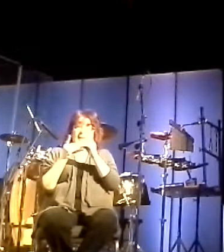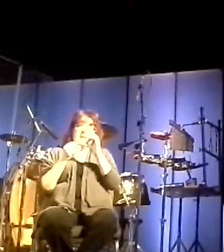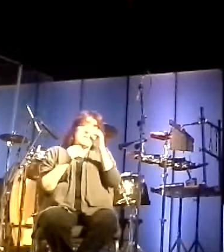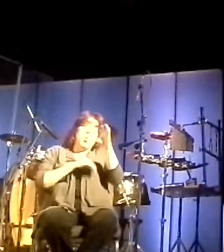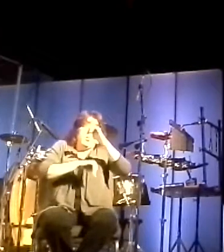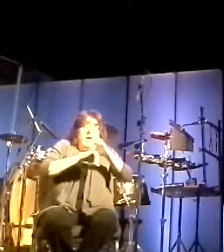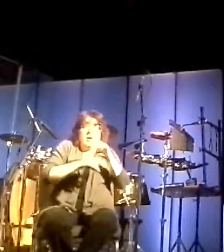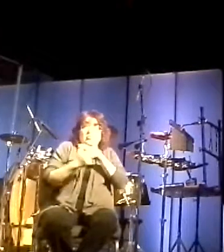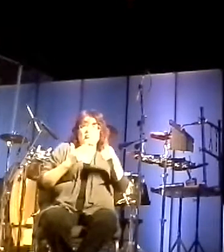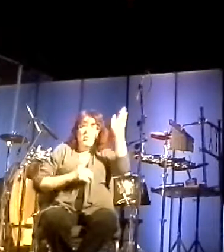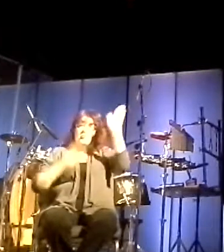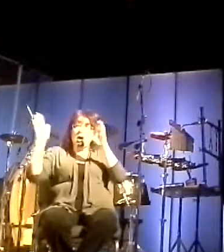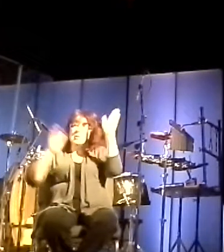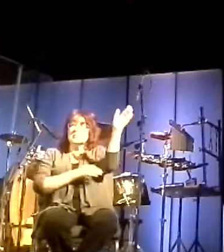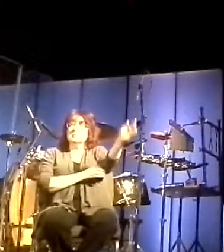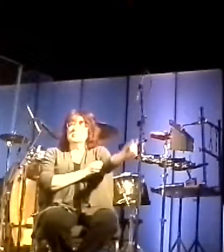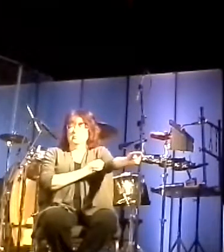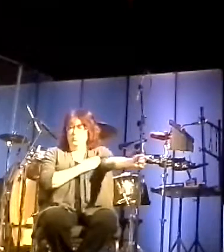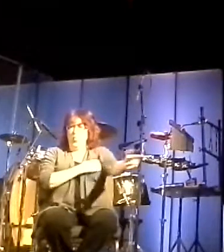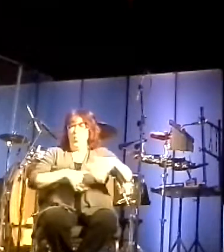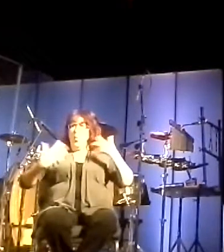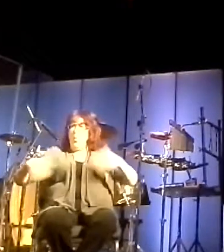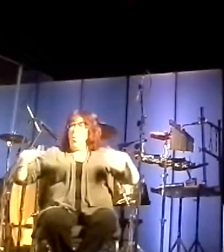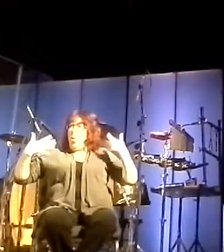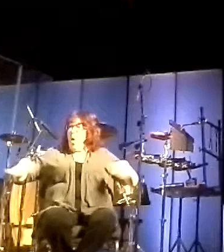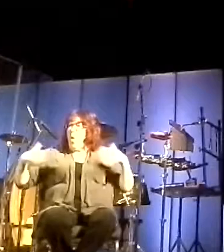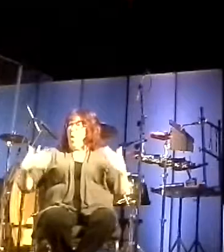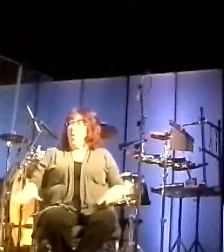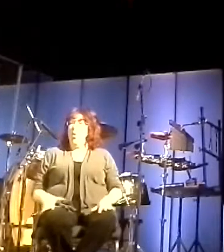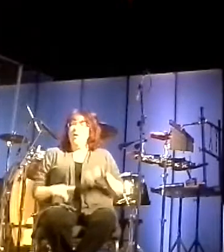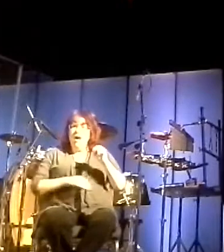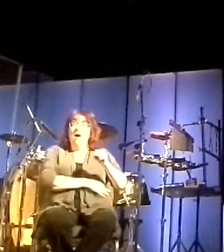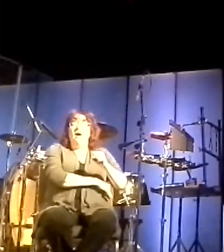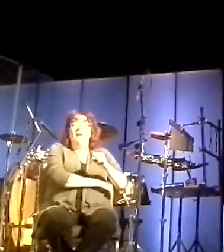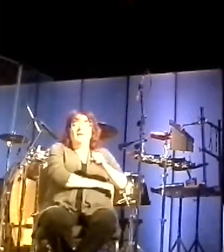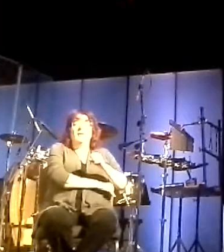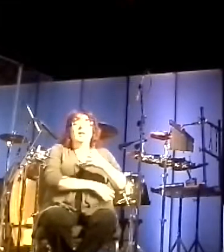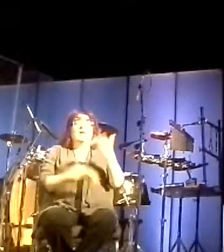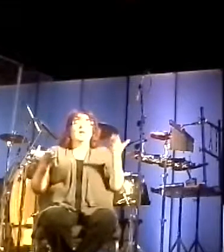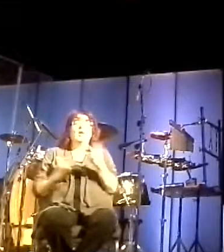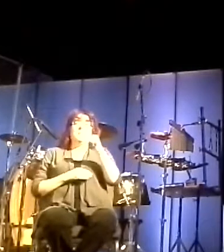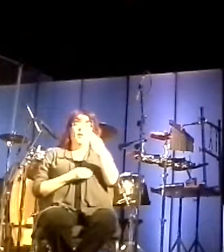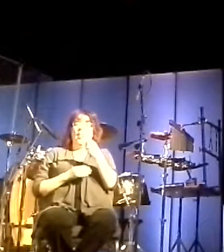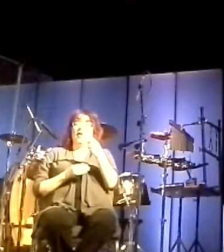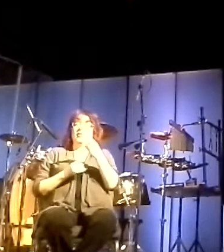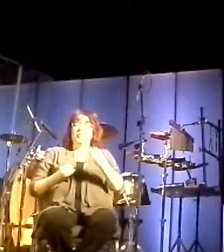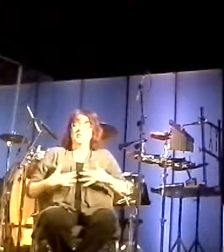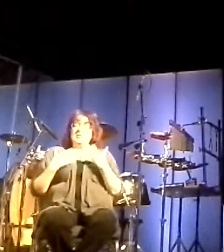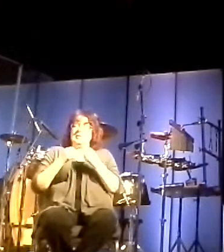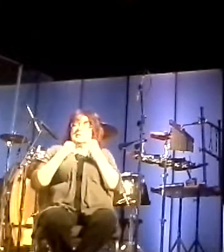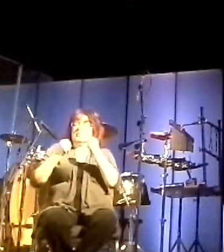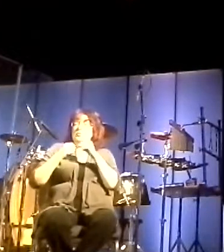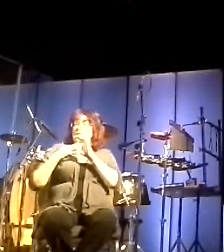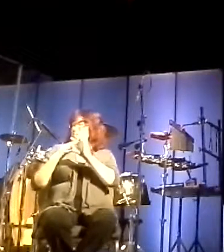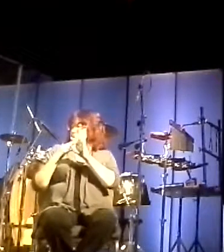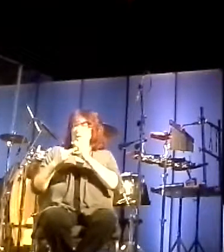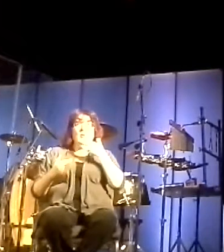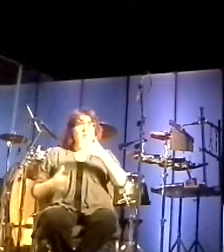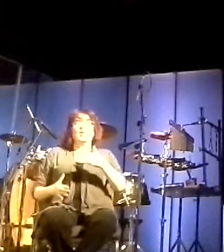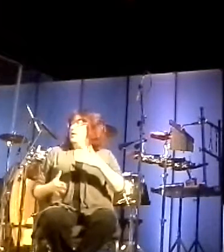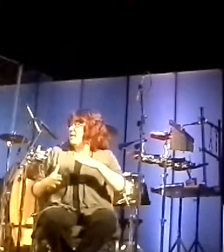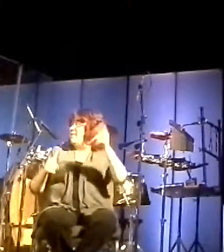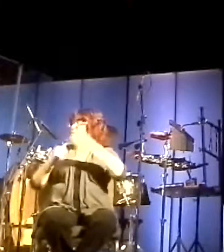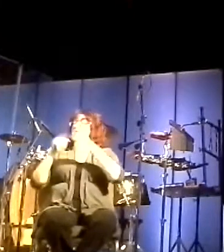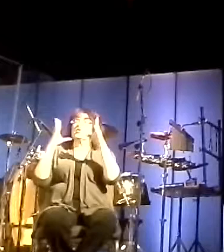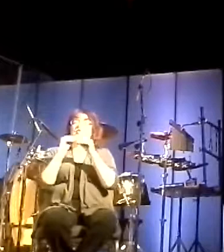or engaged? Raise your hands. Woo, look at that. Yeah. Well, here at Pure Heart, we want to strengthen your relationship. That's pretty good. In